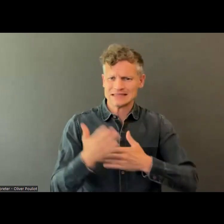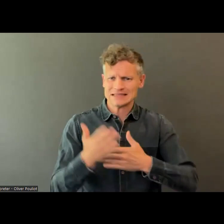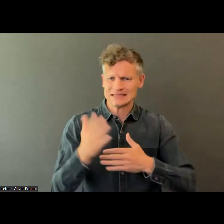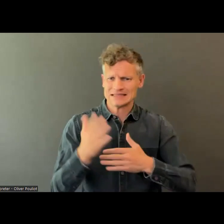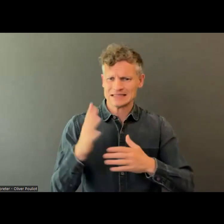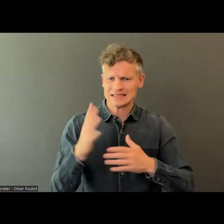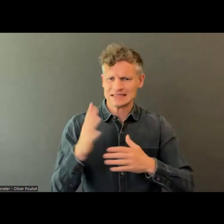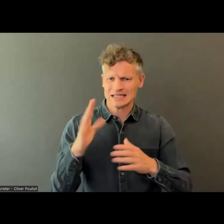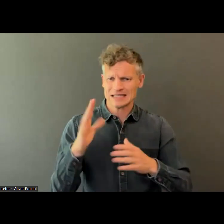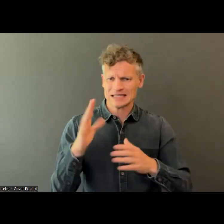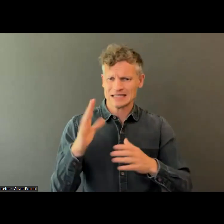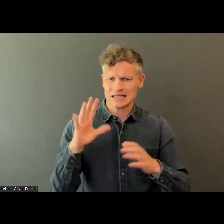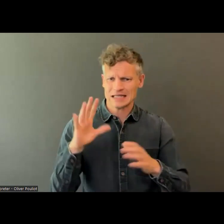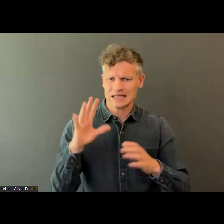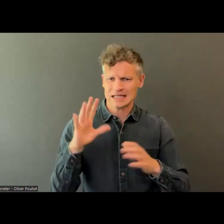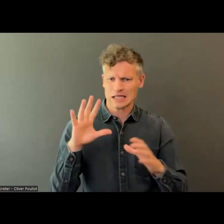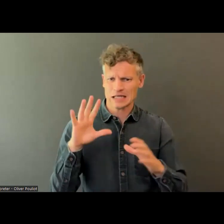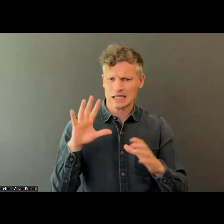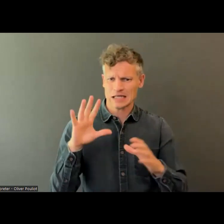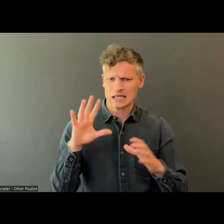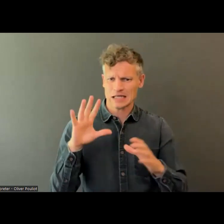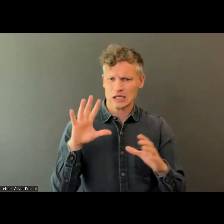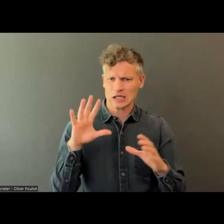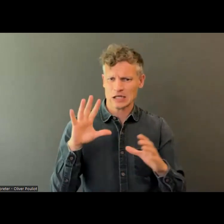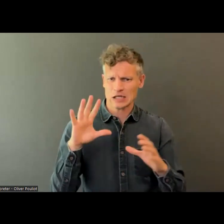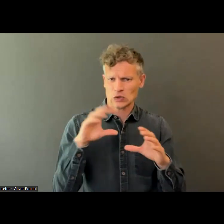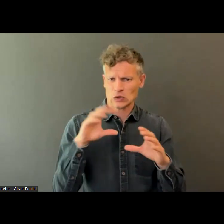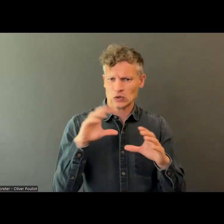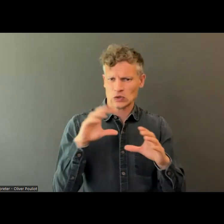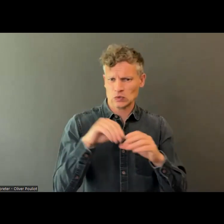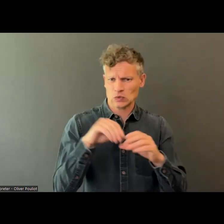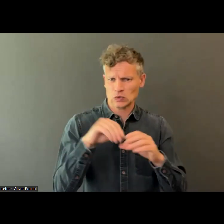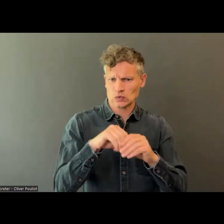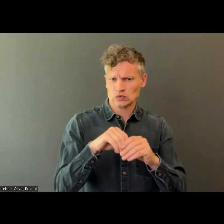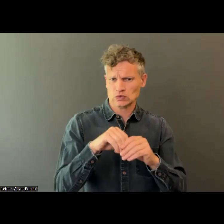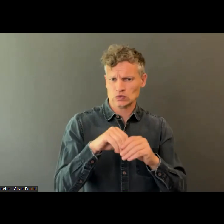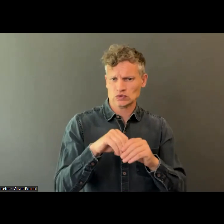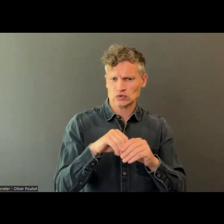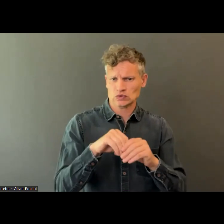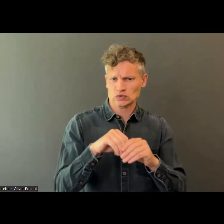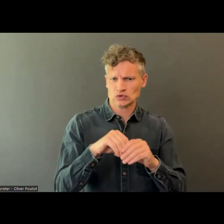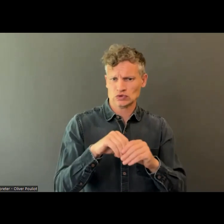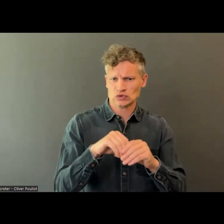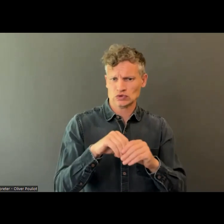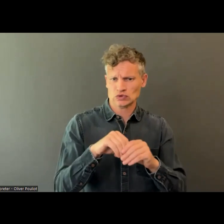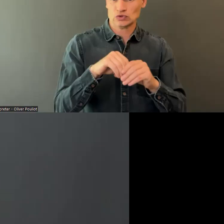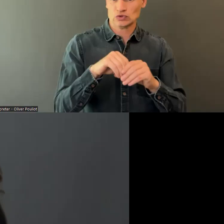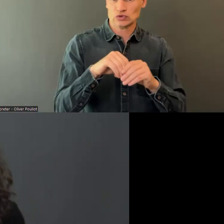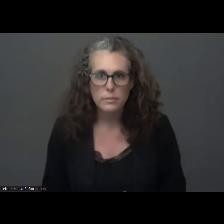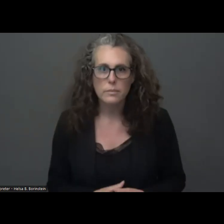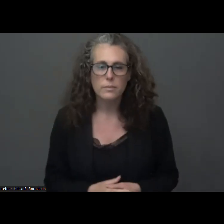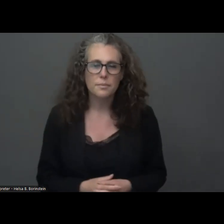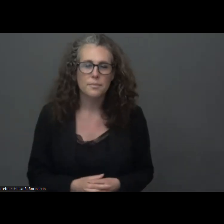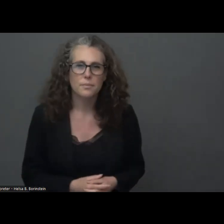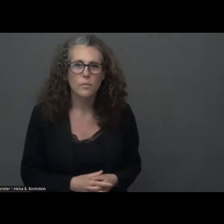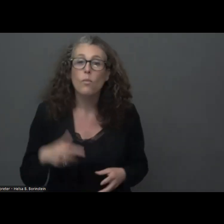share some background on what Susan mentioned, the UN Disability Inclusion Strategy, and on the ILO's work in disability inclusive procurement, and then focus in